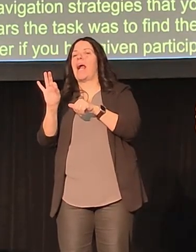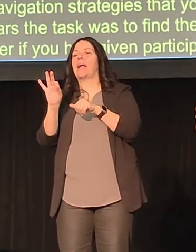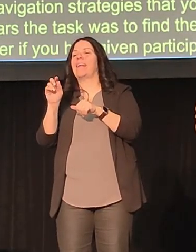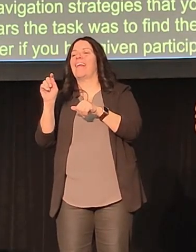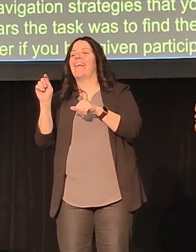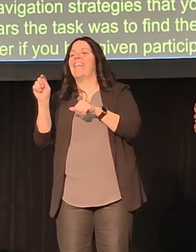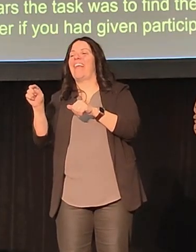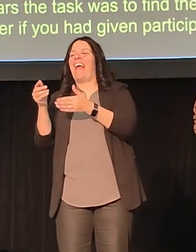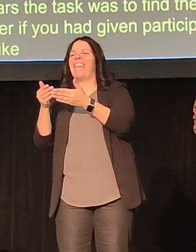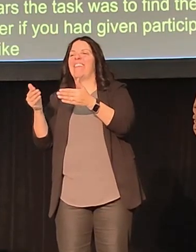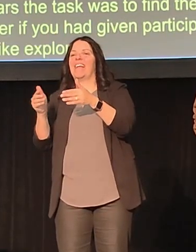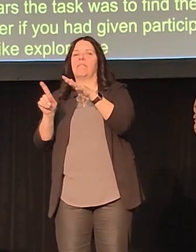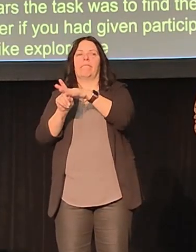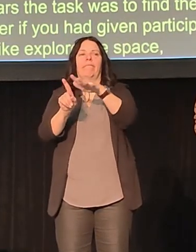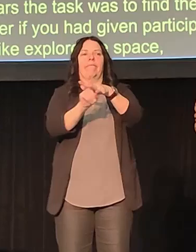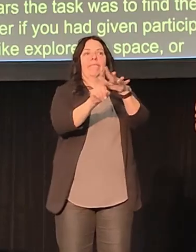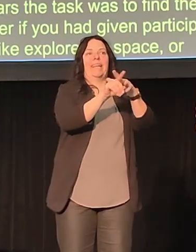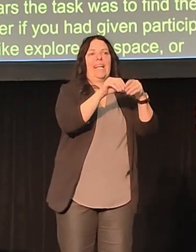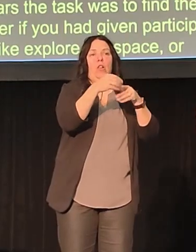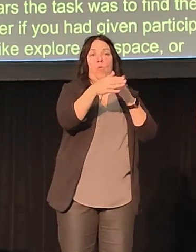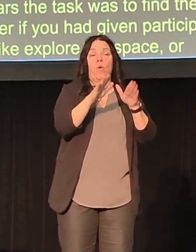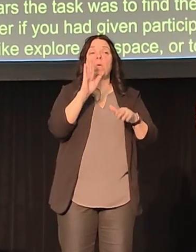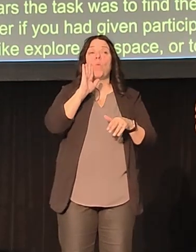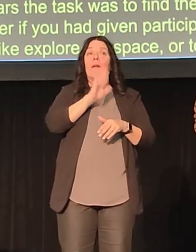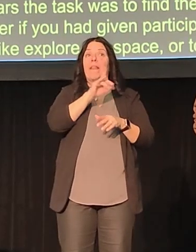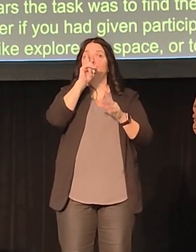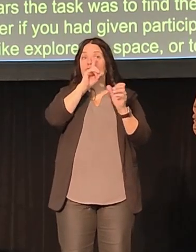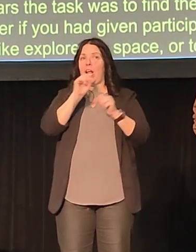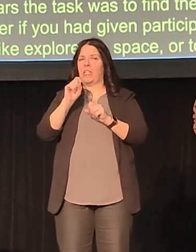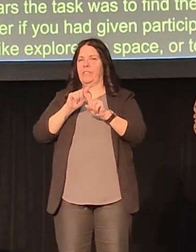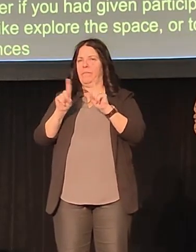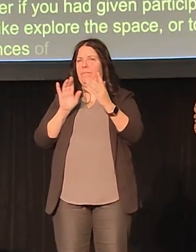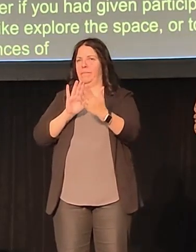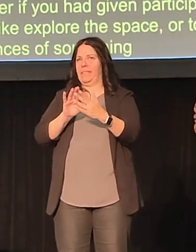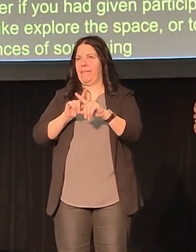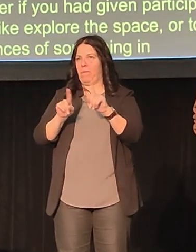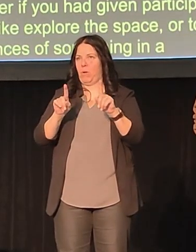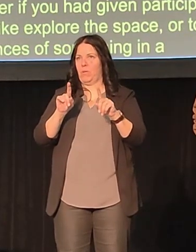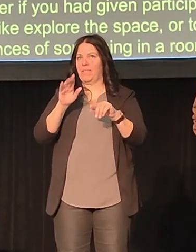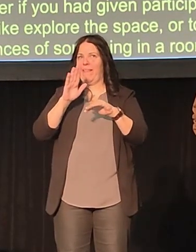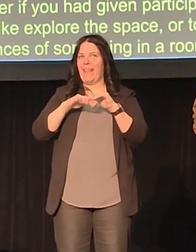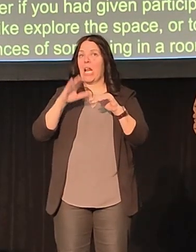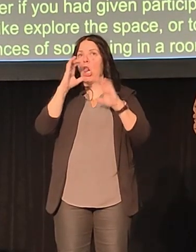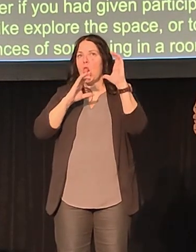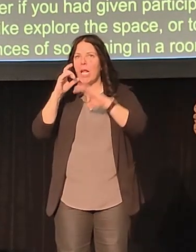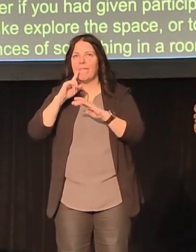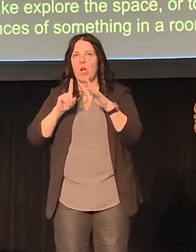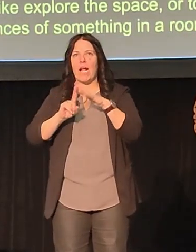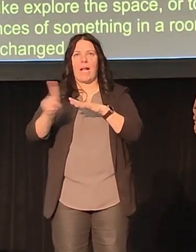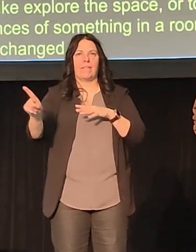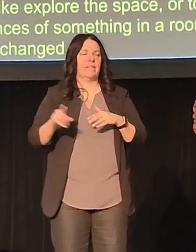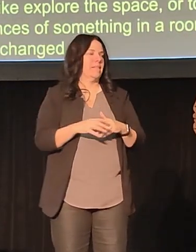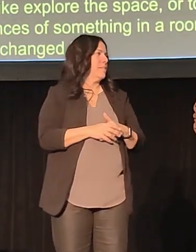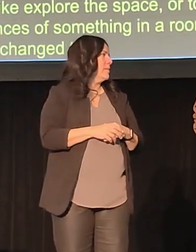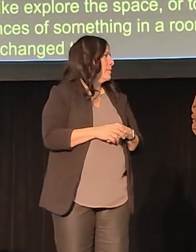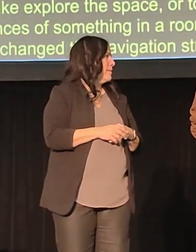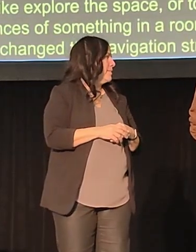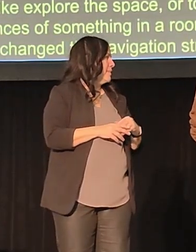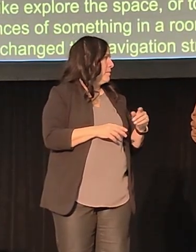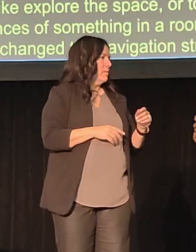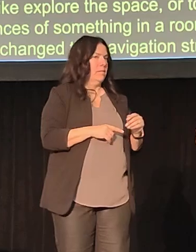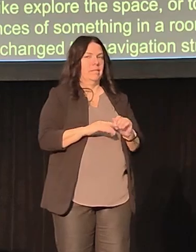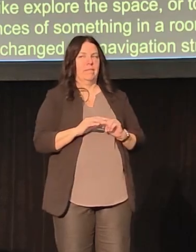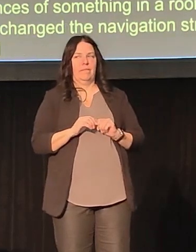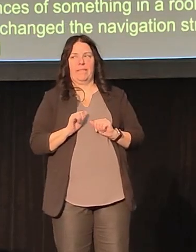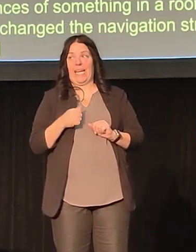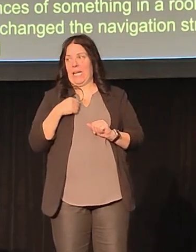in the room, might that have changed the navigation strategies that you found from participants? Yeah, that's. Can I say more? Yeah.